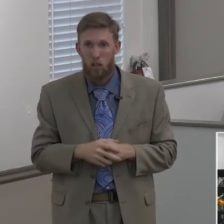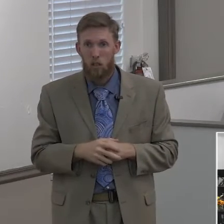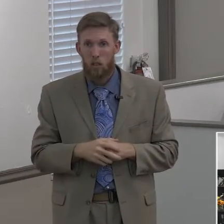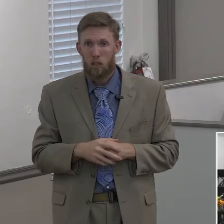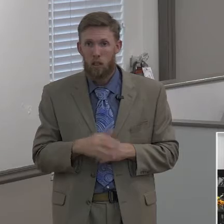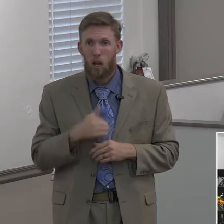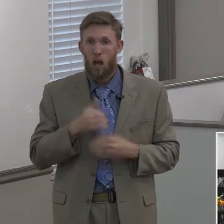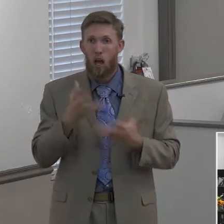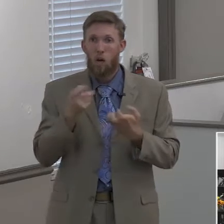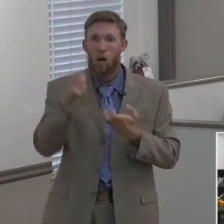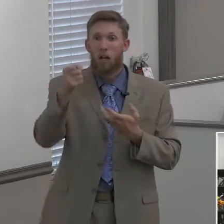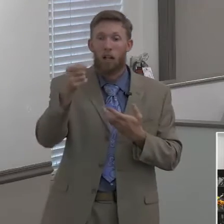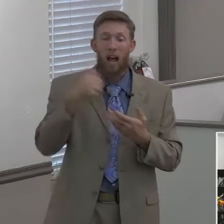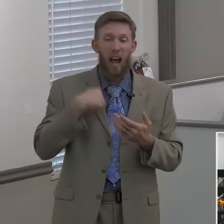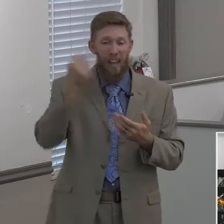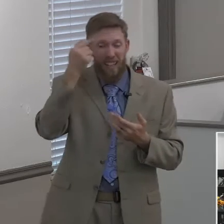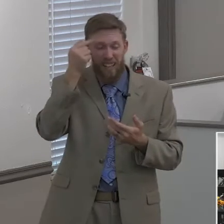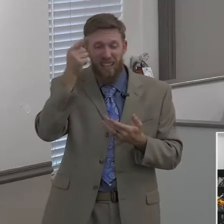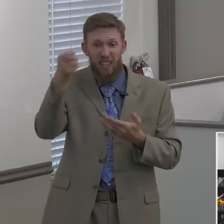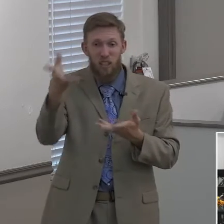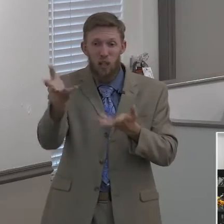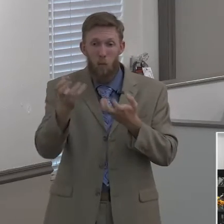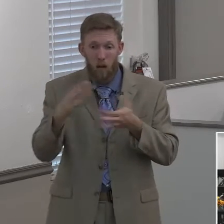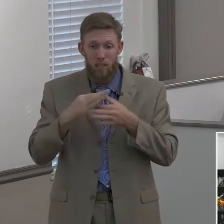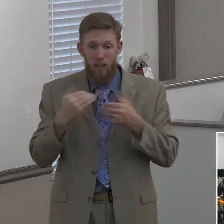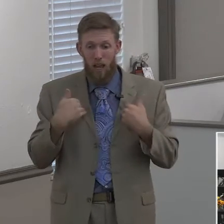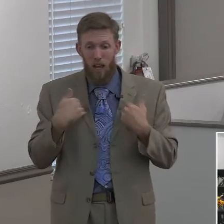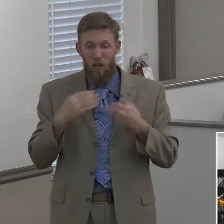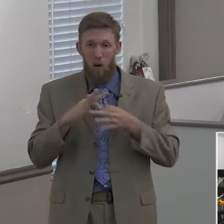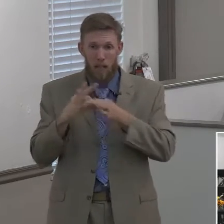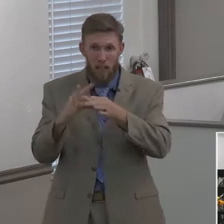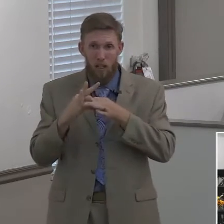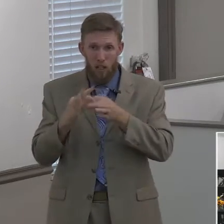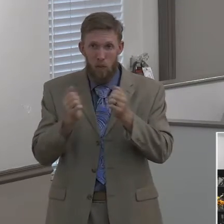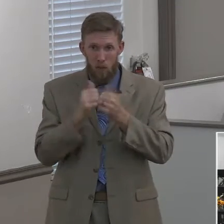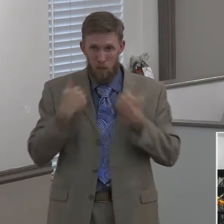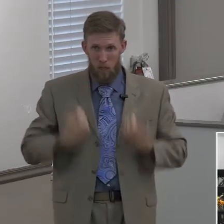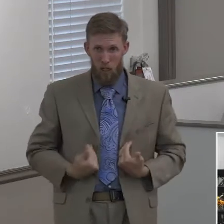And I believe she wanted to have a relationship with me, so she wanted to hear what I had to say.